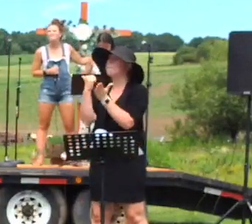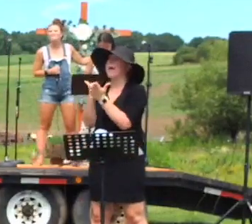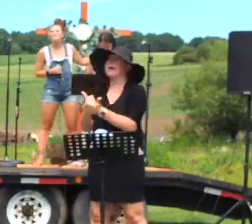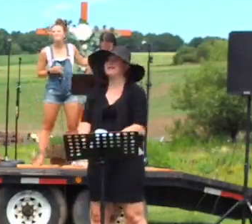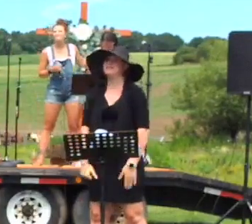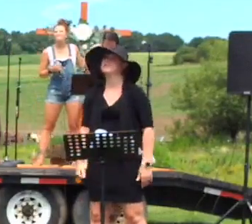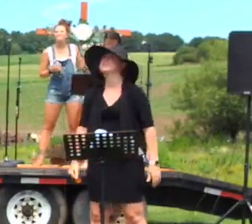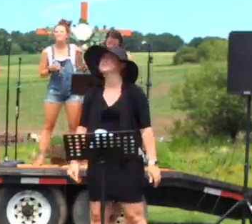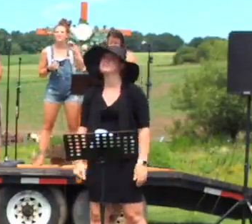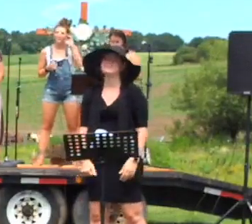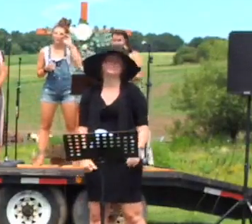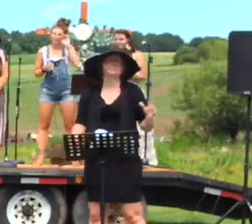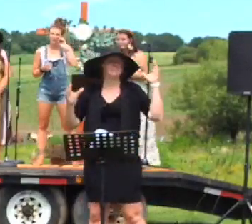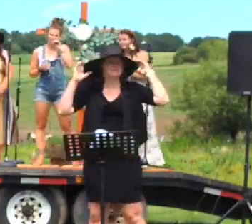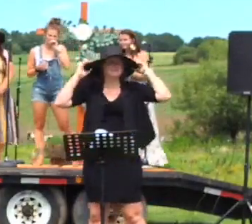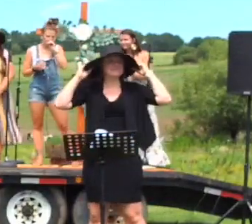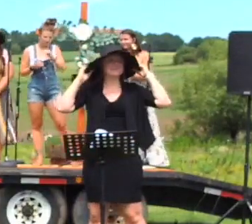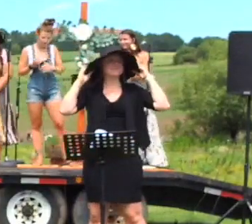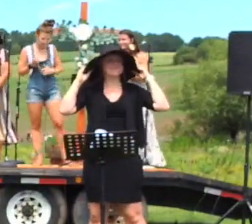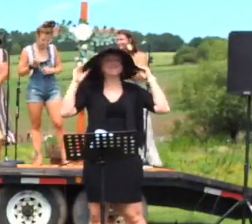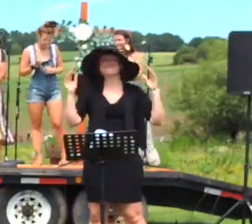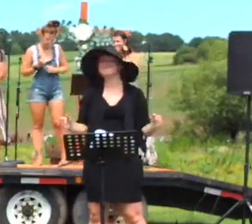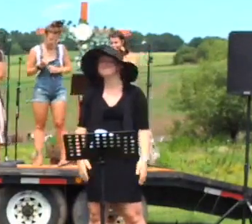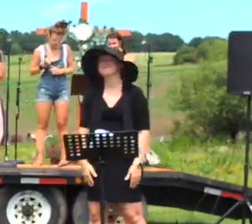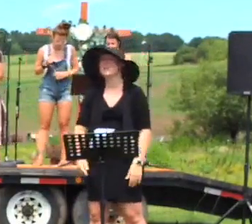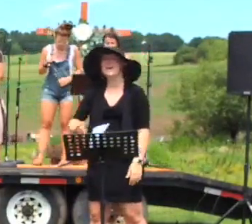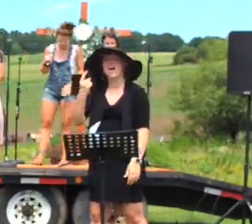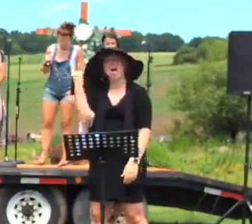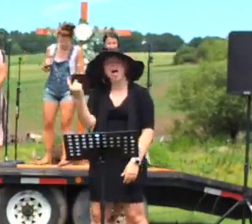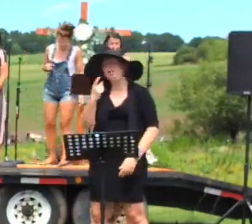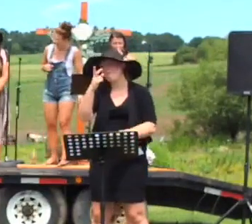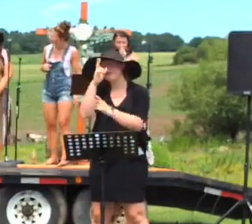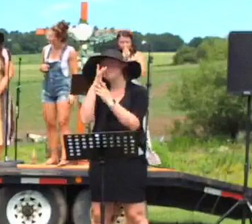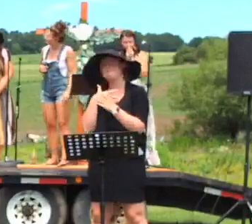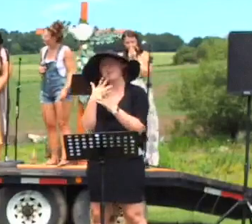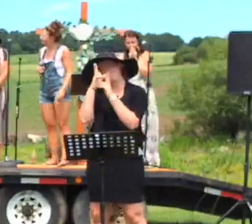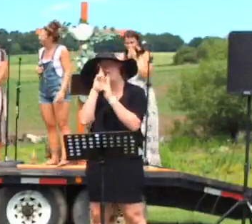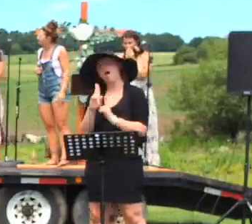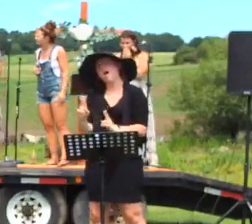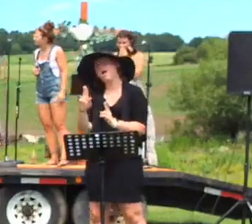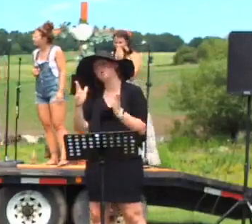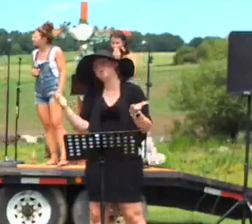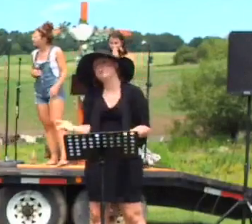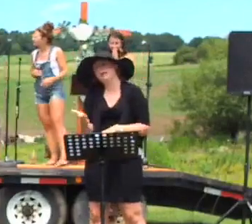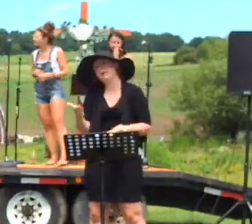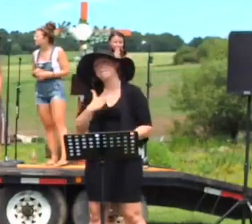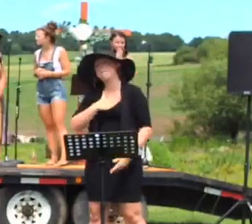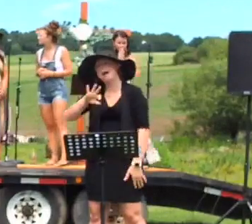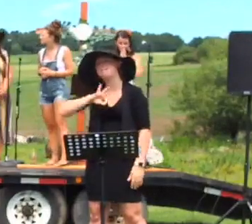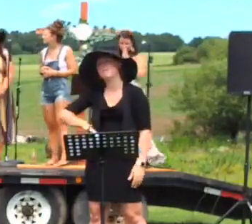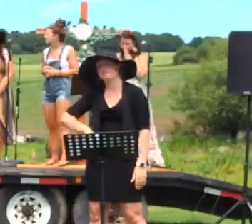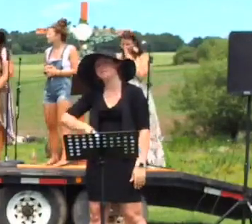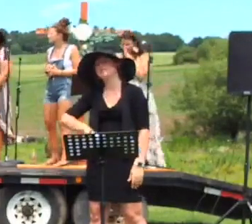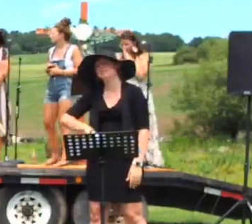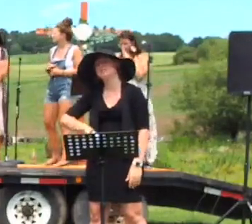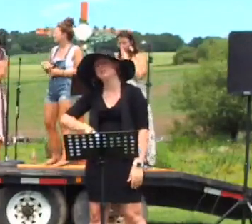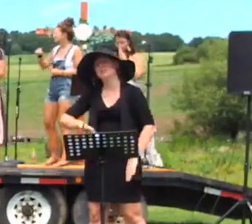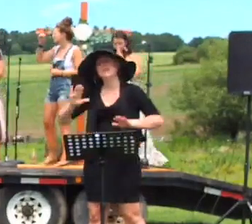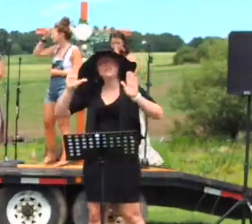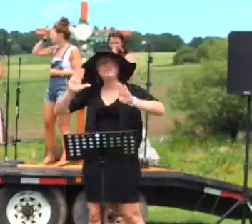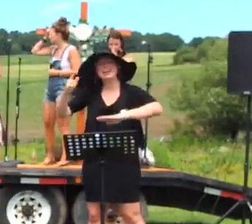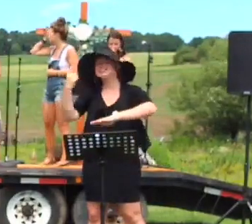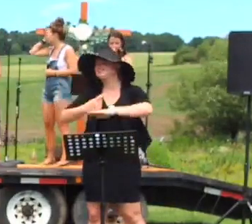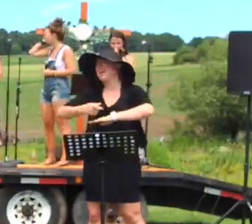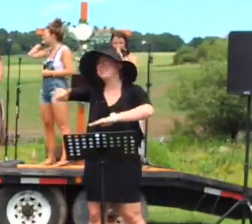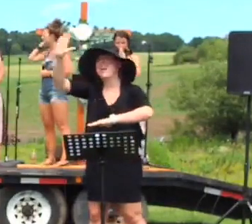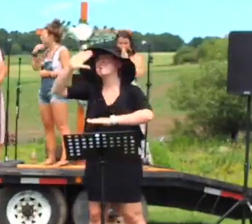Amen and amen. It is always an honor to be in worship with you. What a great day that God